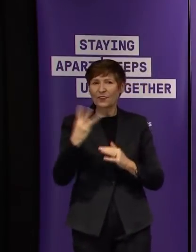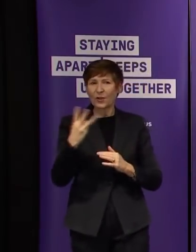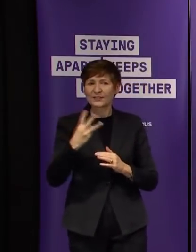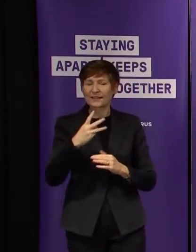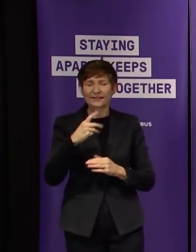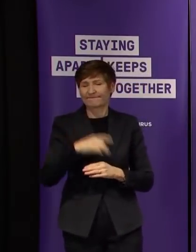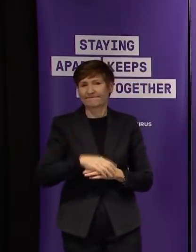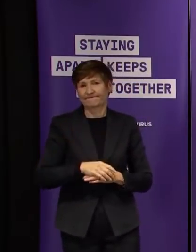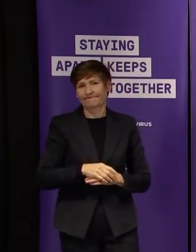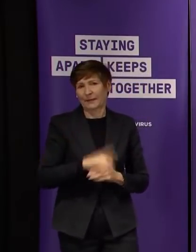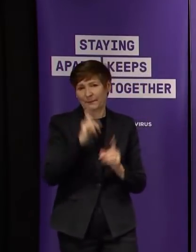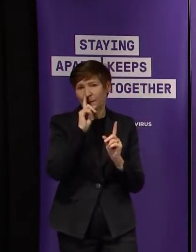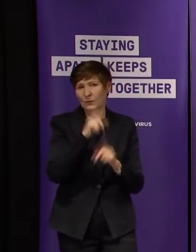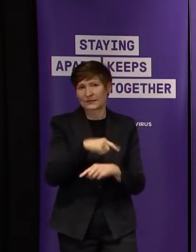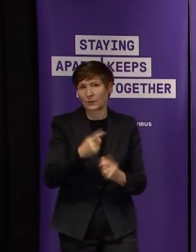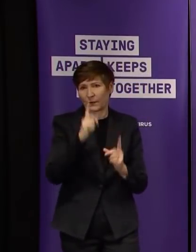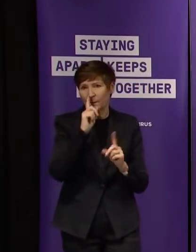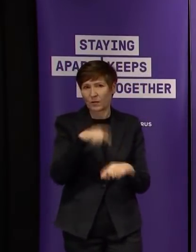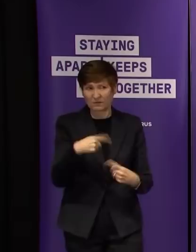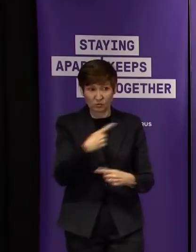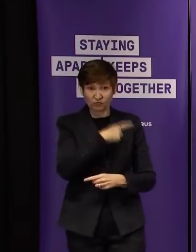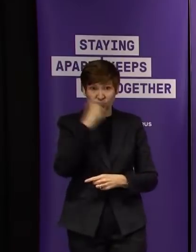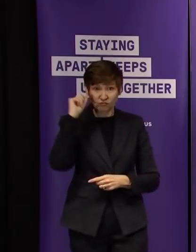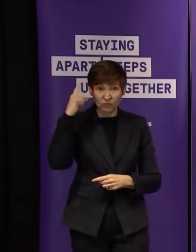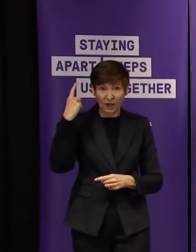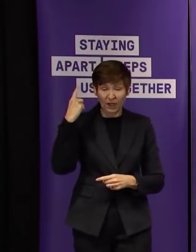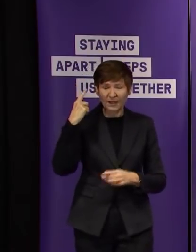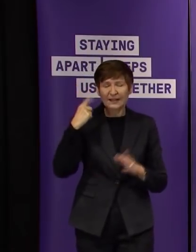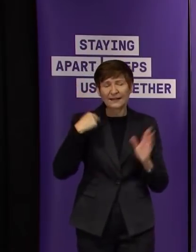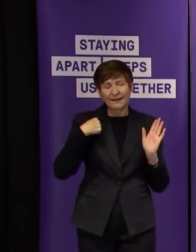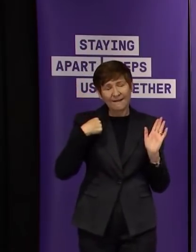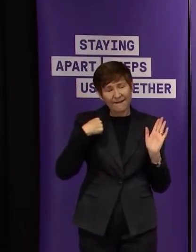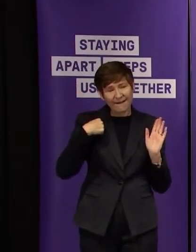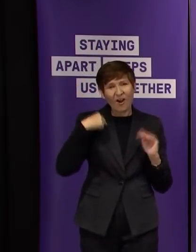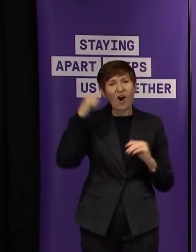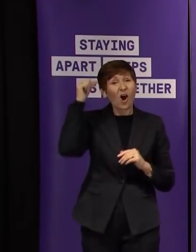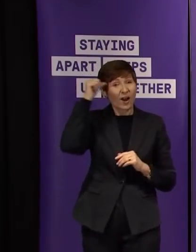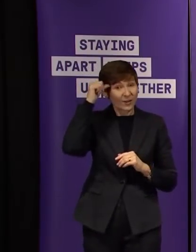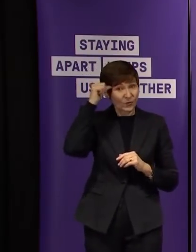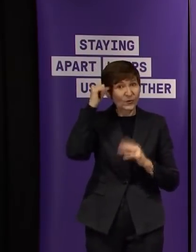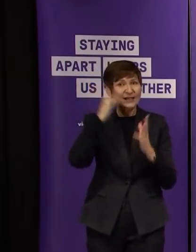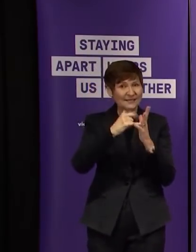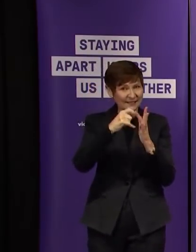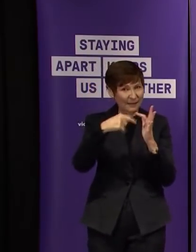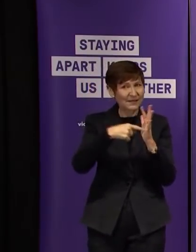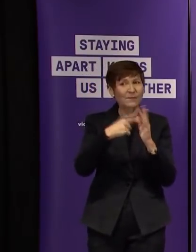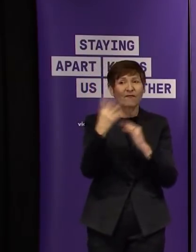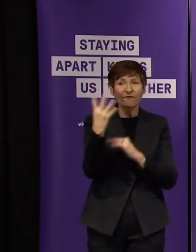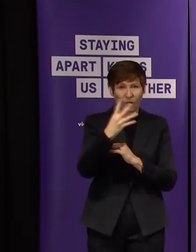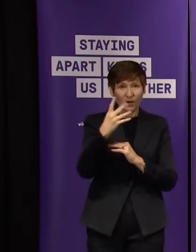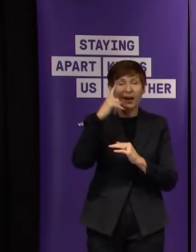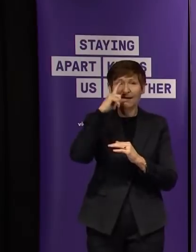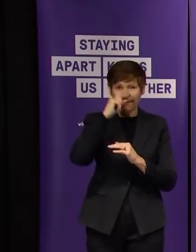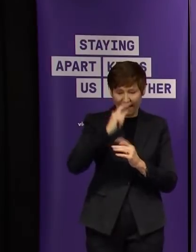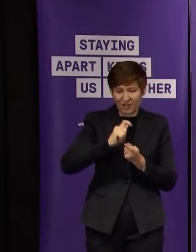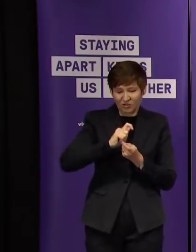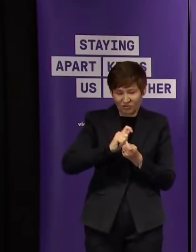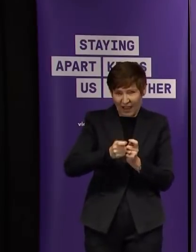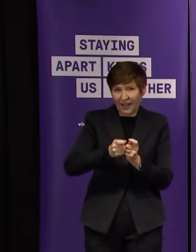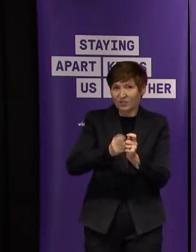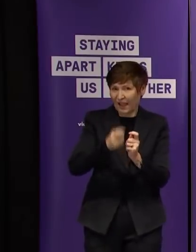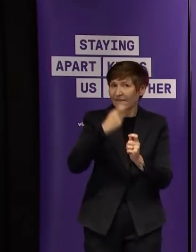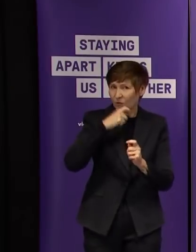was always clear that we could make some changes on September the 14th, and we've done so. There are changes that we can make. I think it